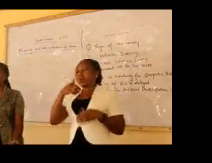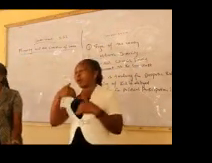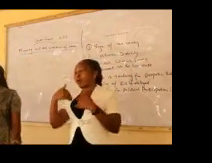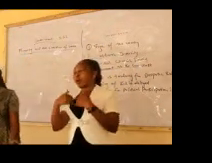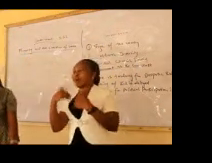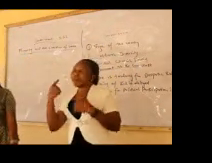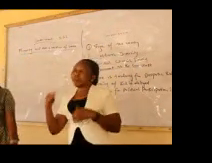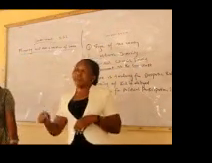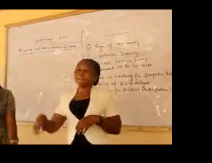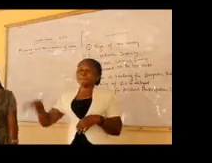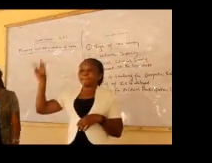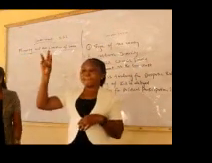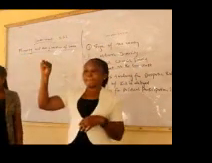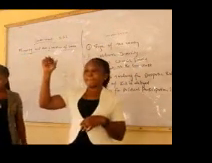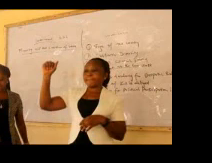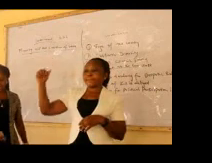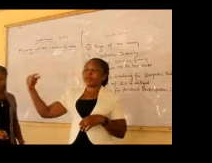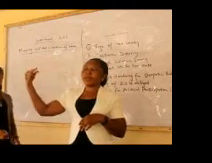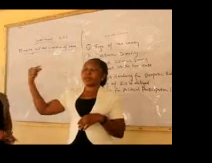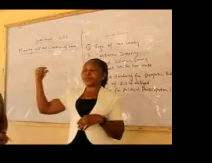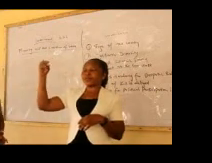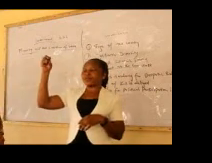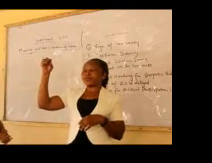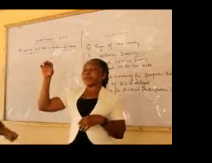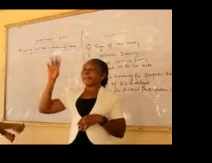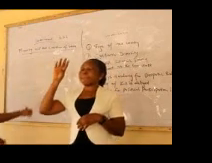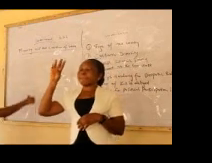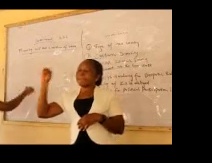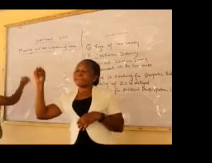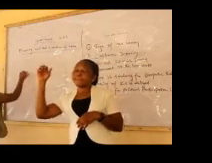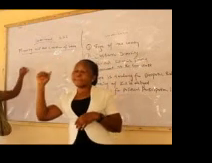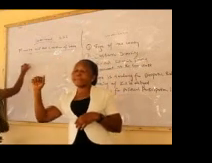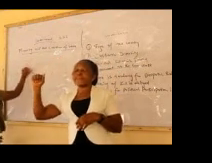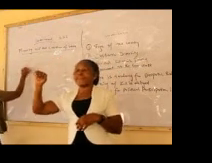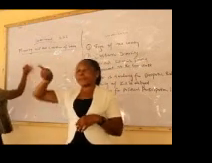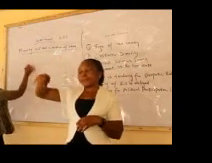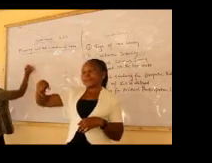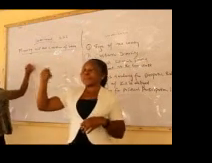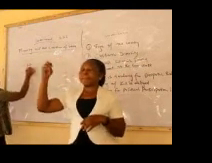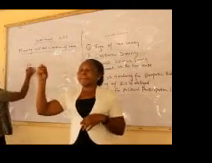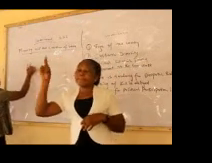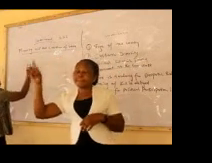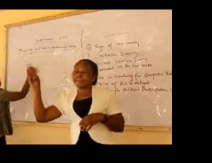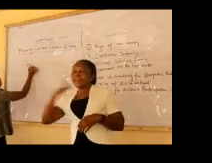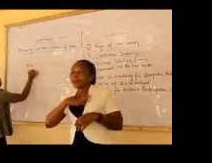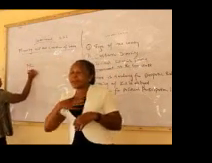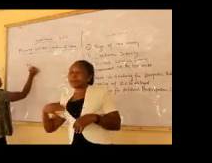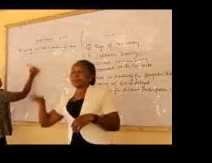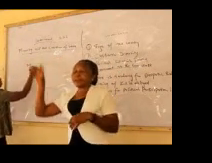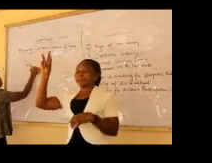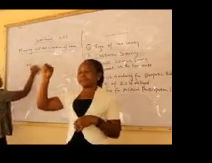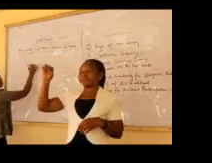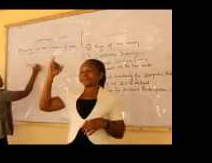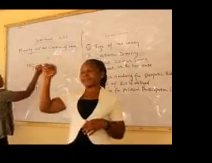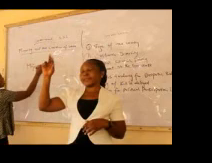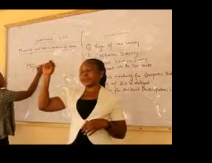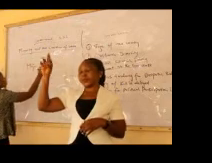and the minor ethnic group. We all know that. We have major,